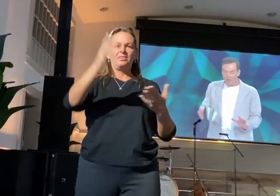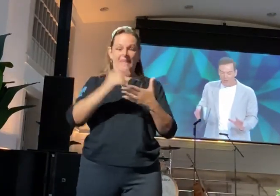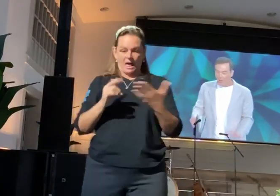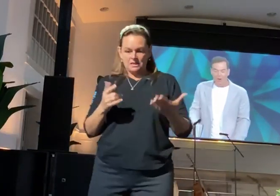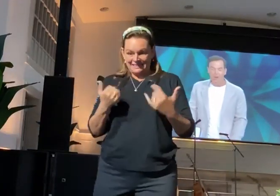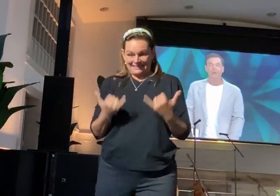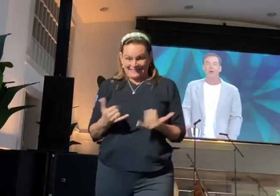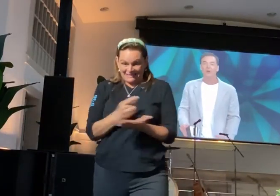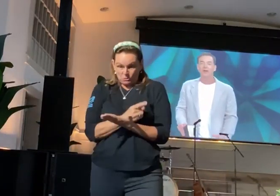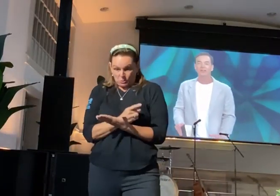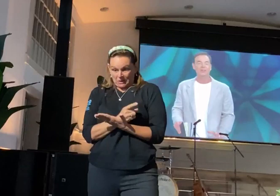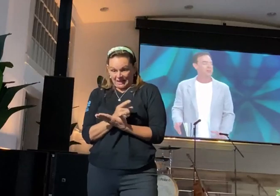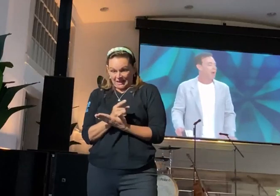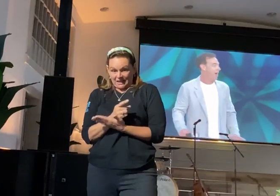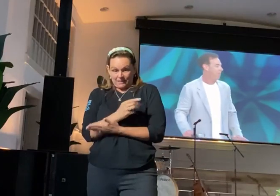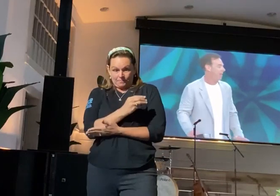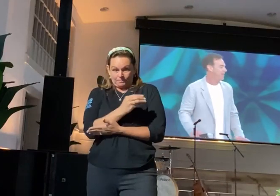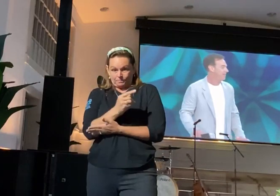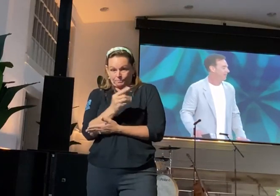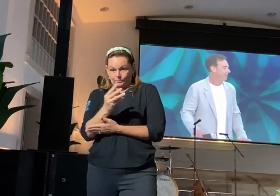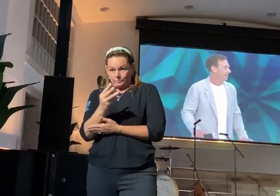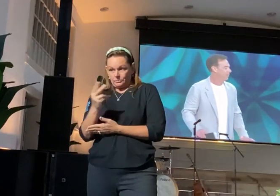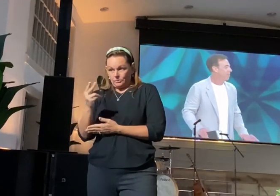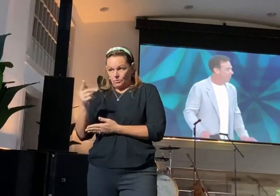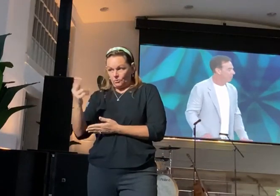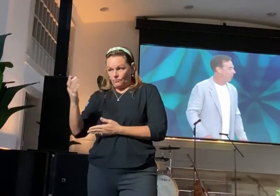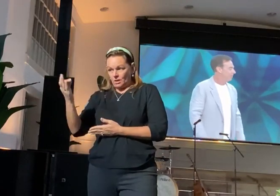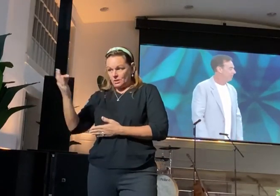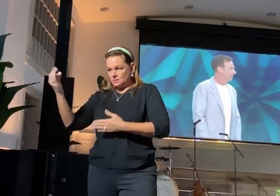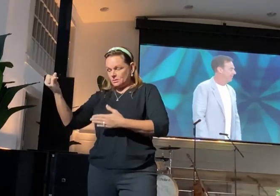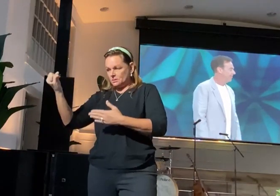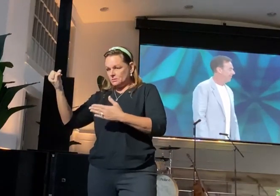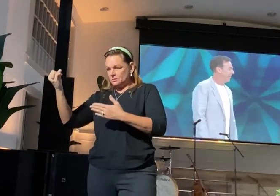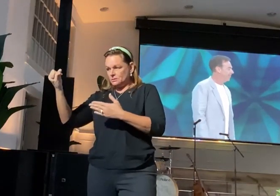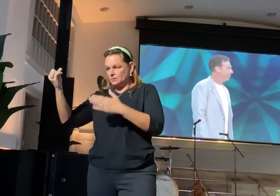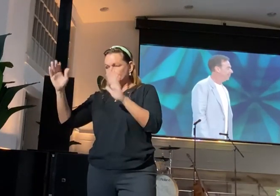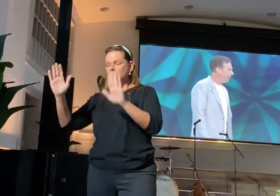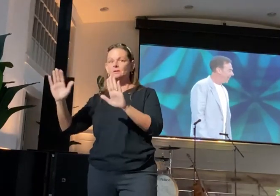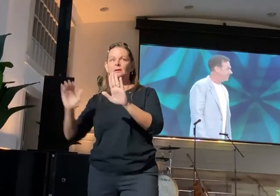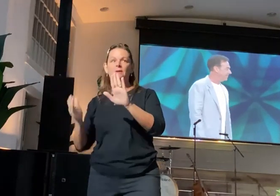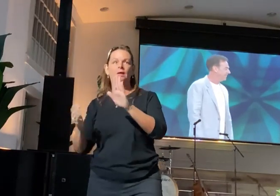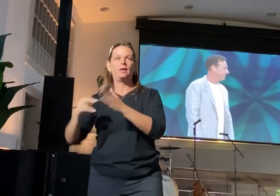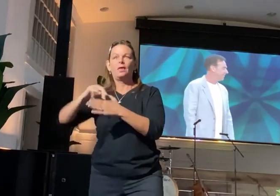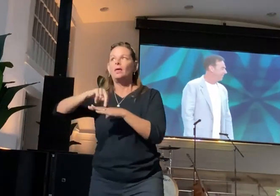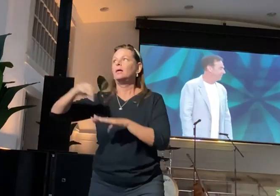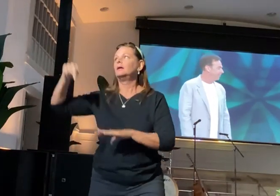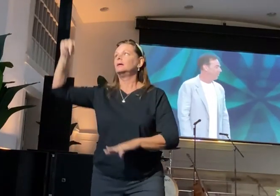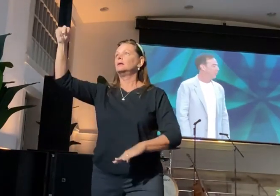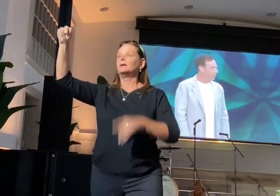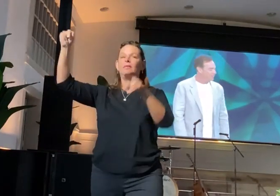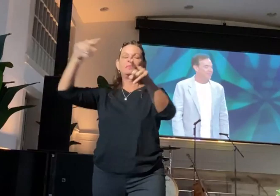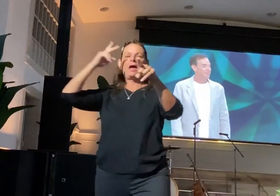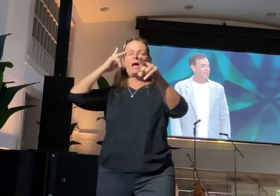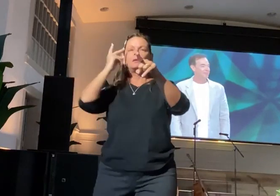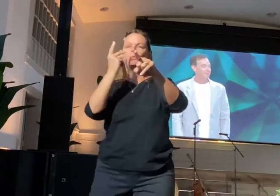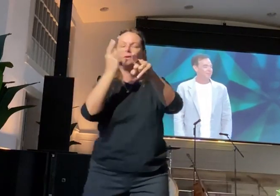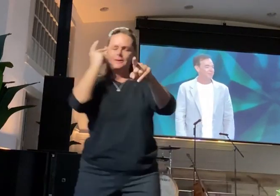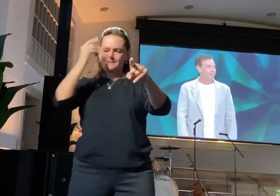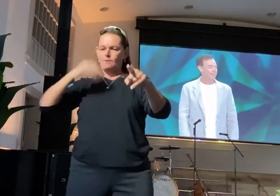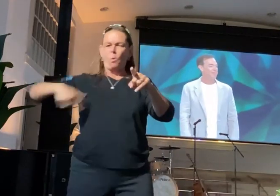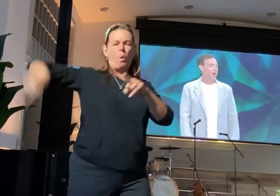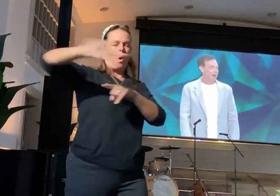all around the world are going to stop and remember and reflect on the